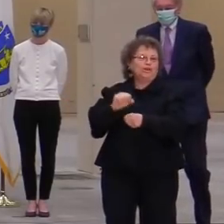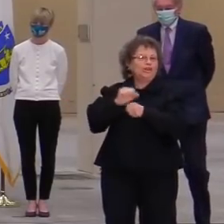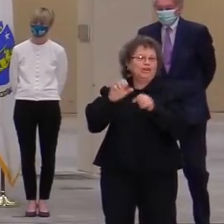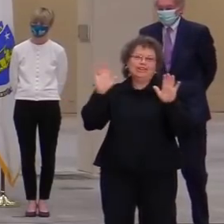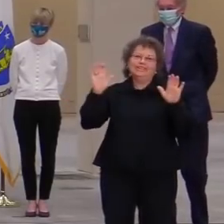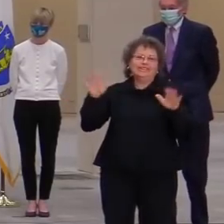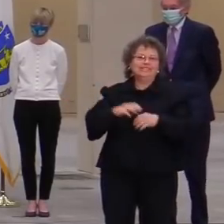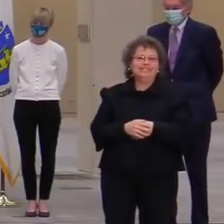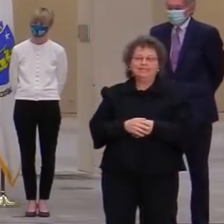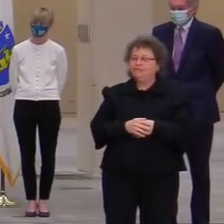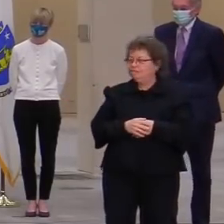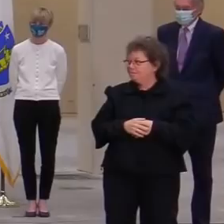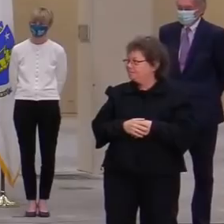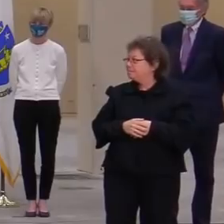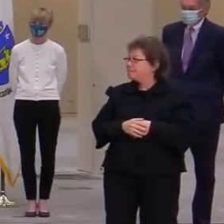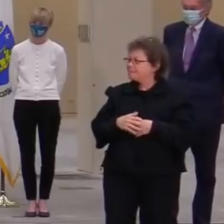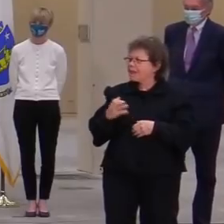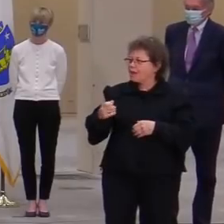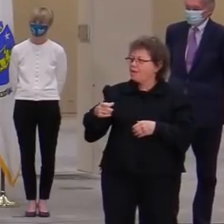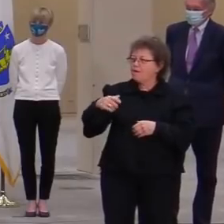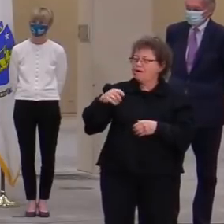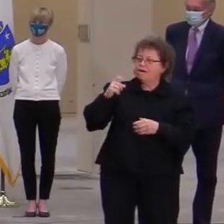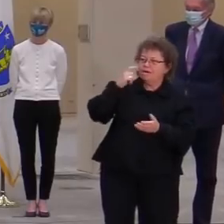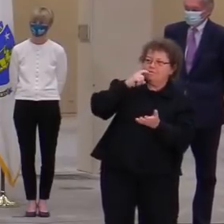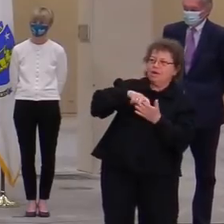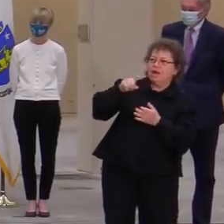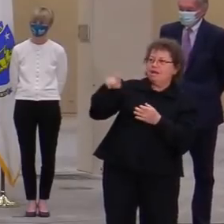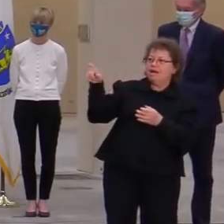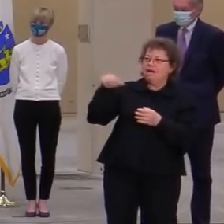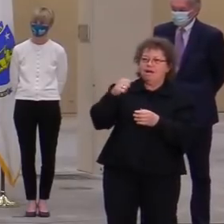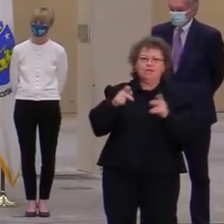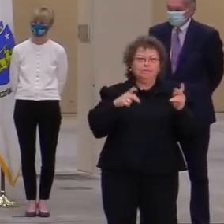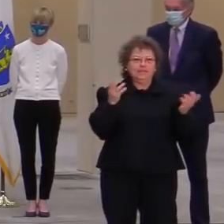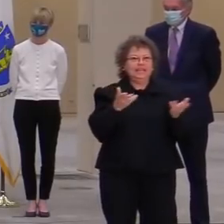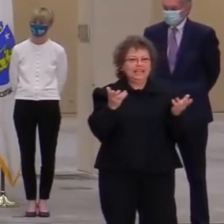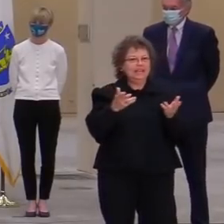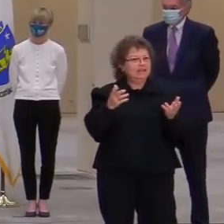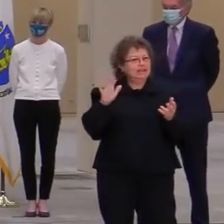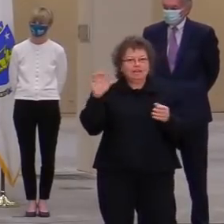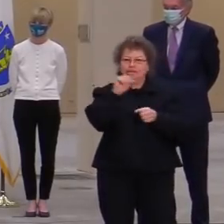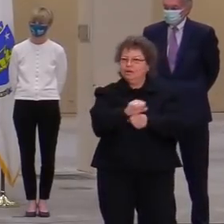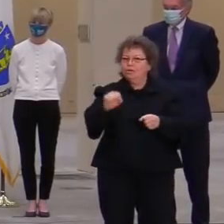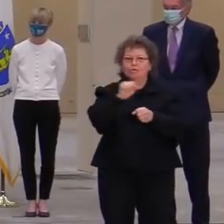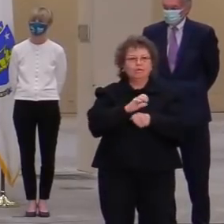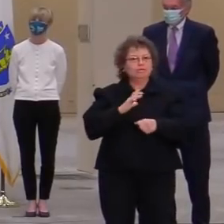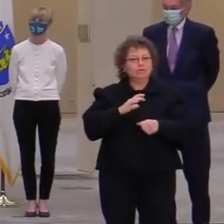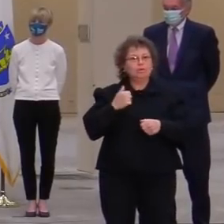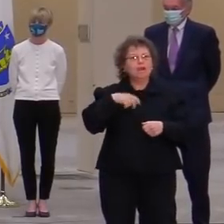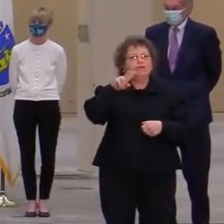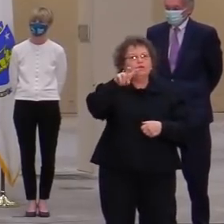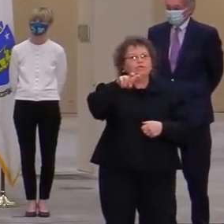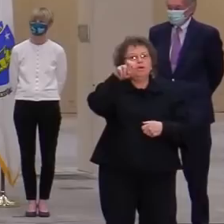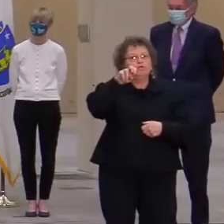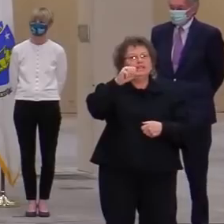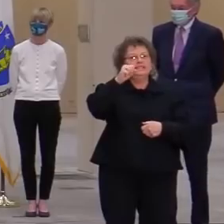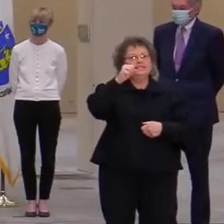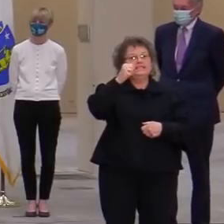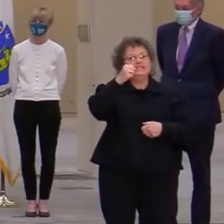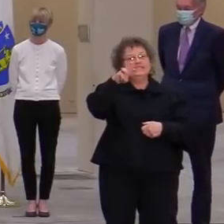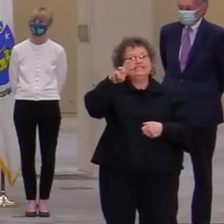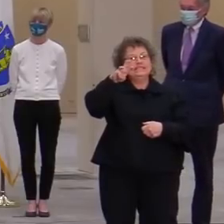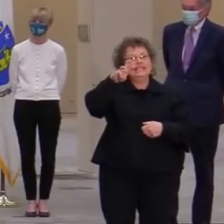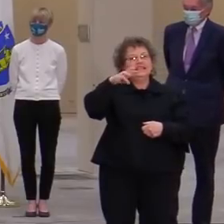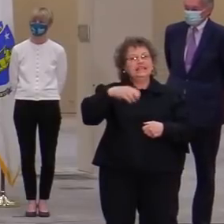do want to recognize some others that are here doing phenomenal work. We have 216 sailors who came